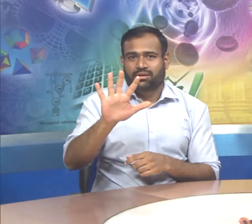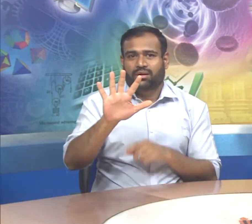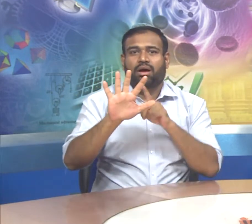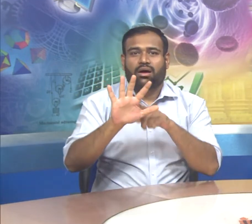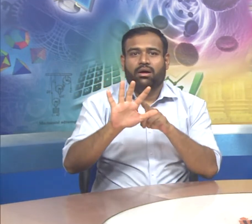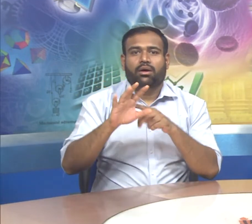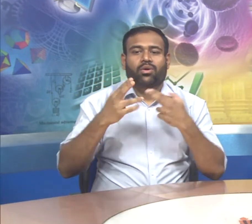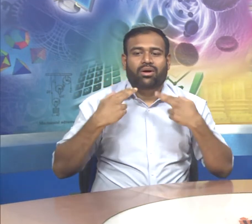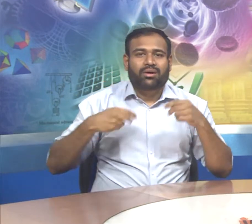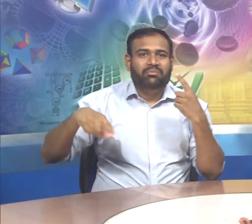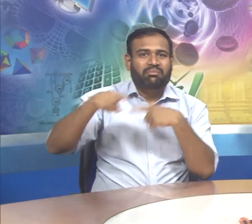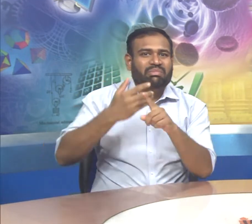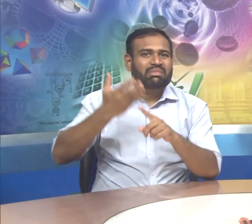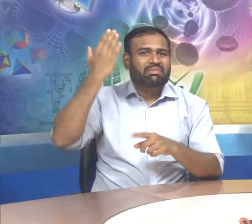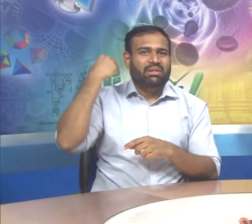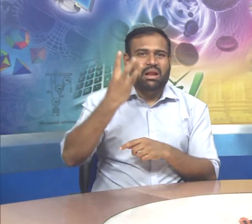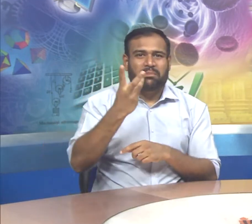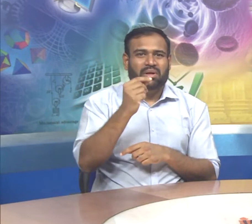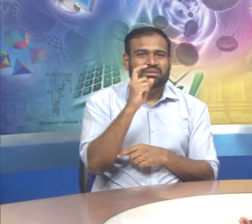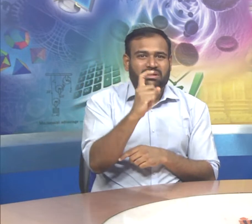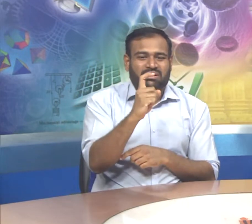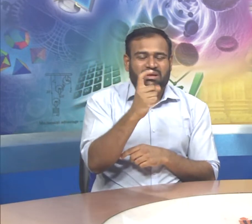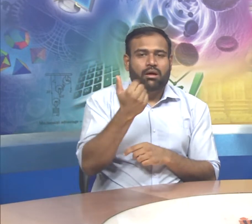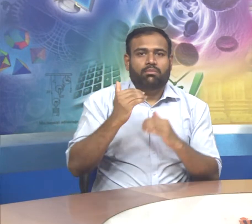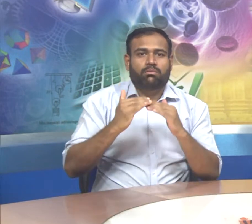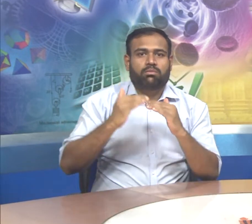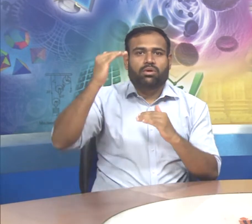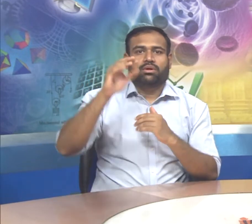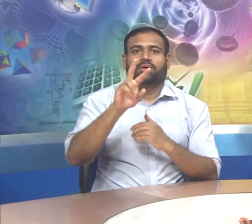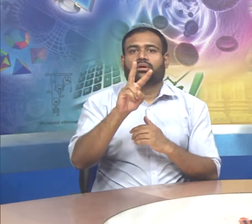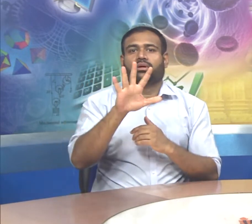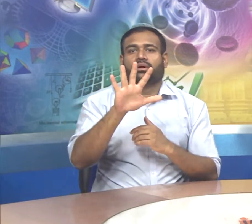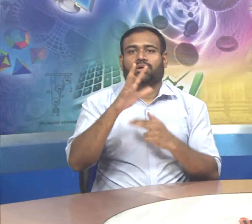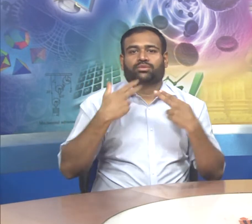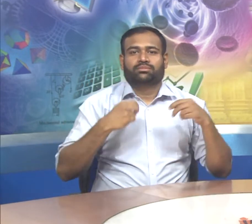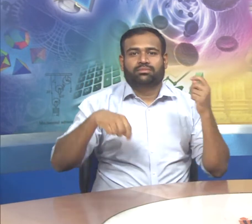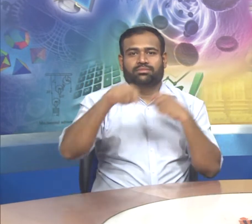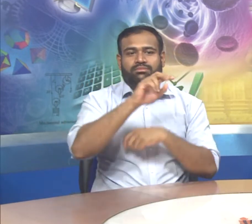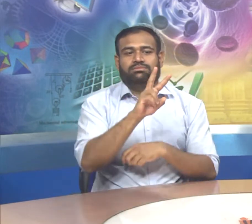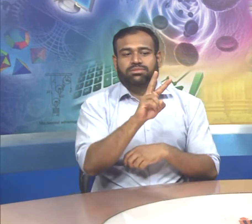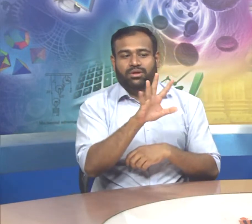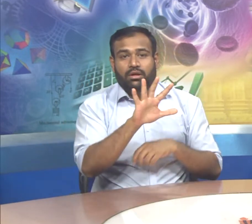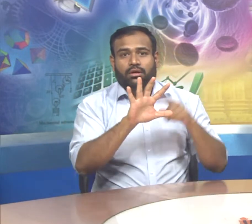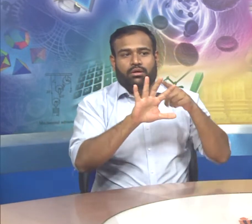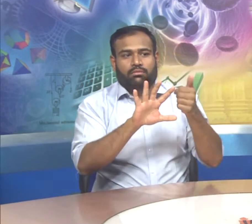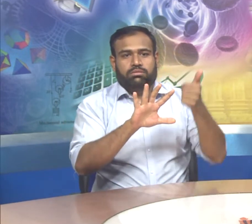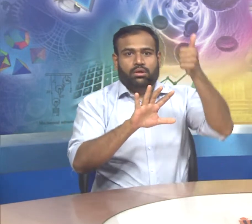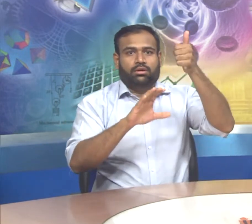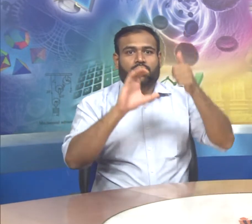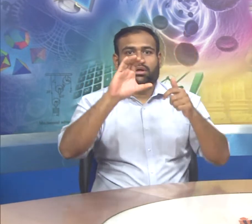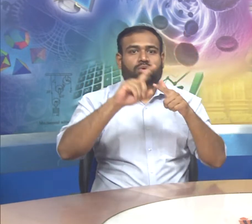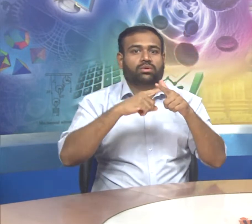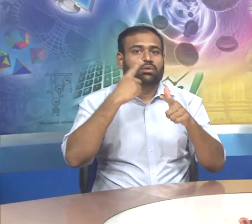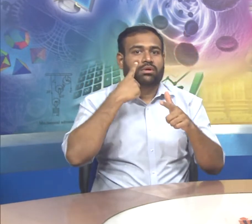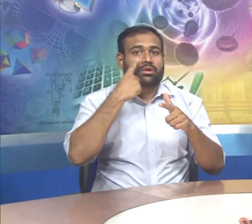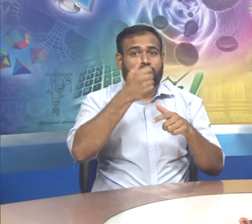As in 2005, there are 25 judges besides the